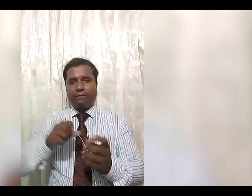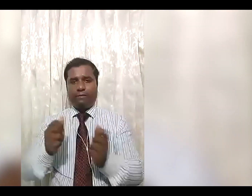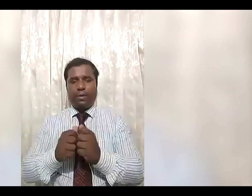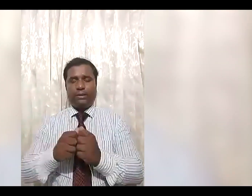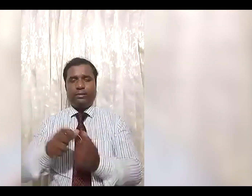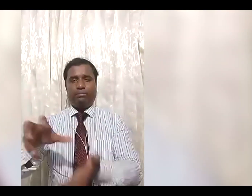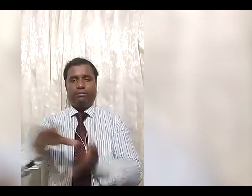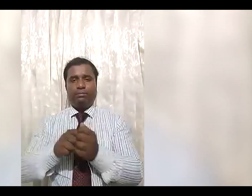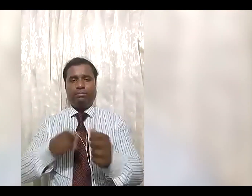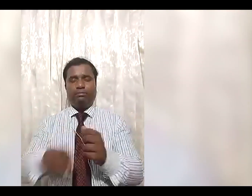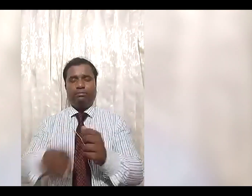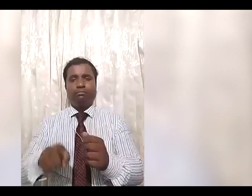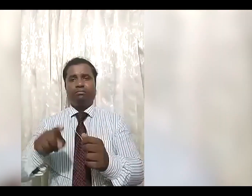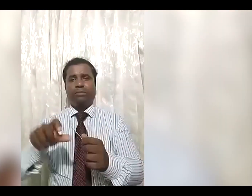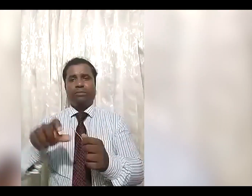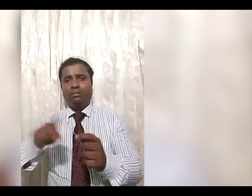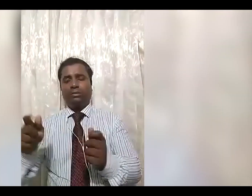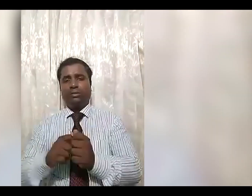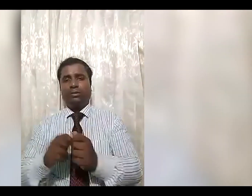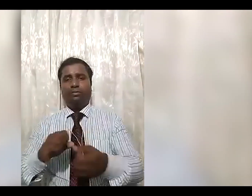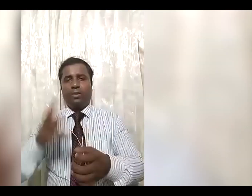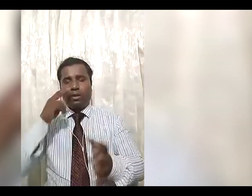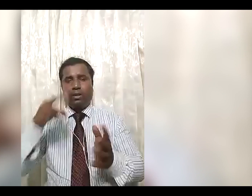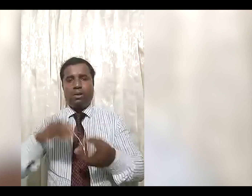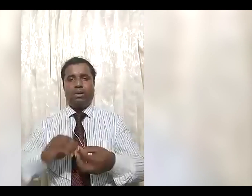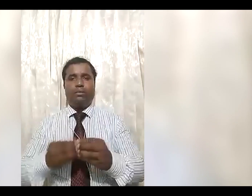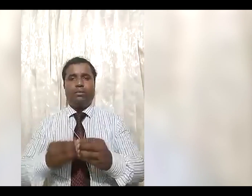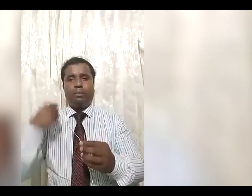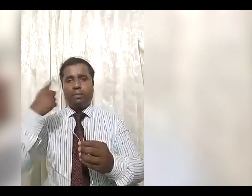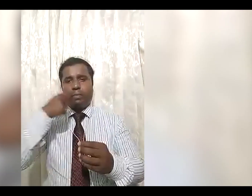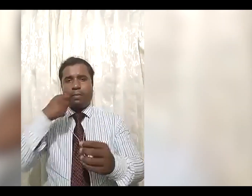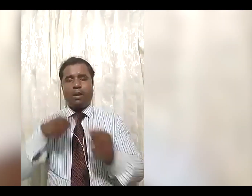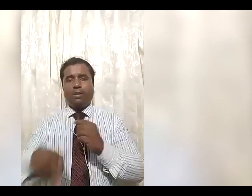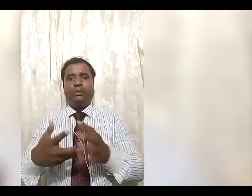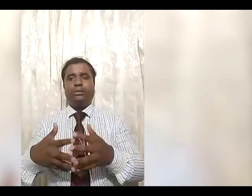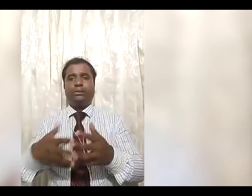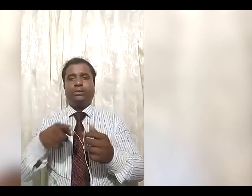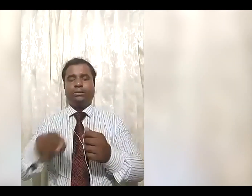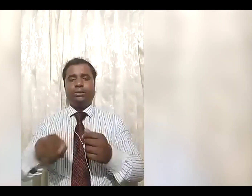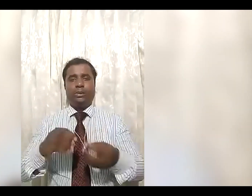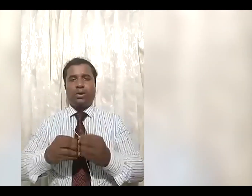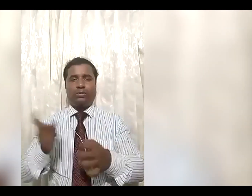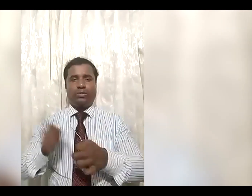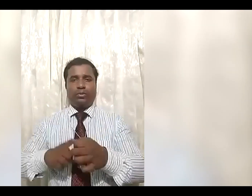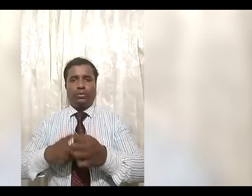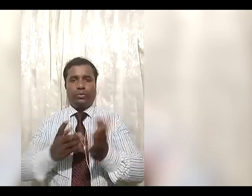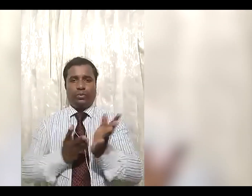vote online in secret. But many people, many Americans with disabilities are really pushing for